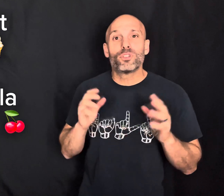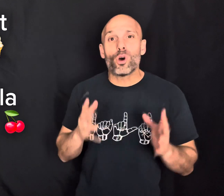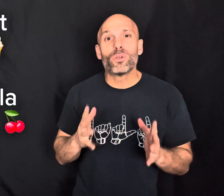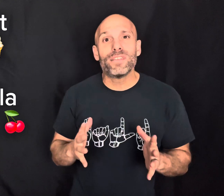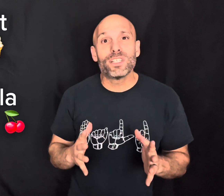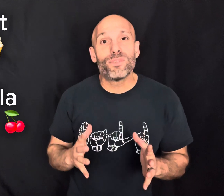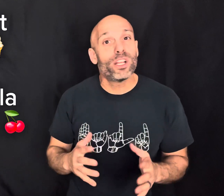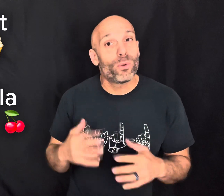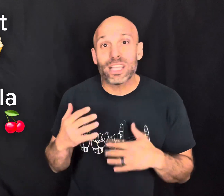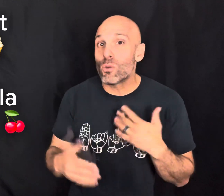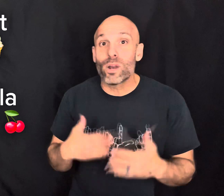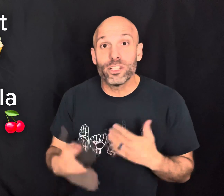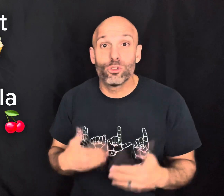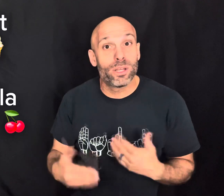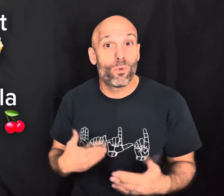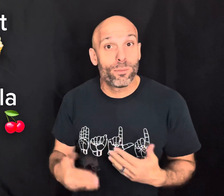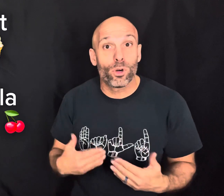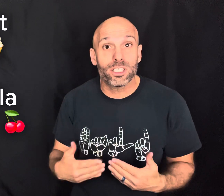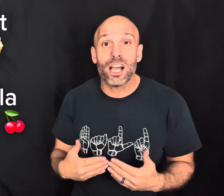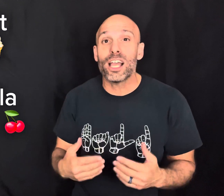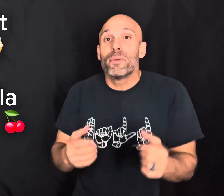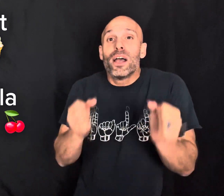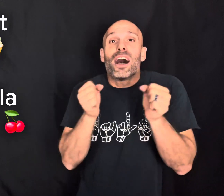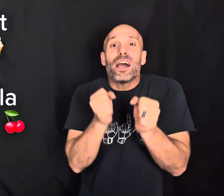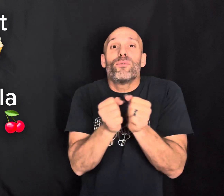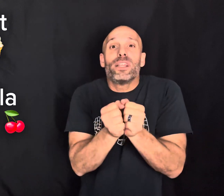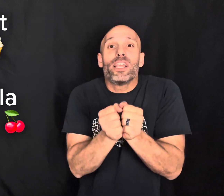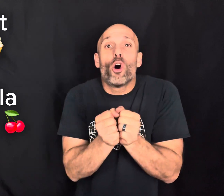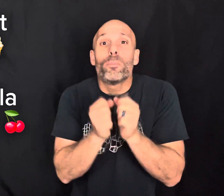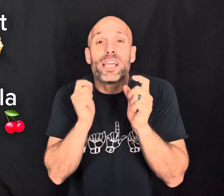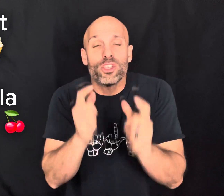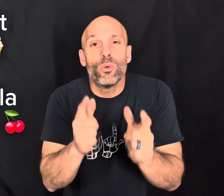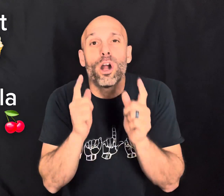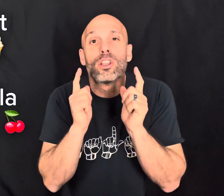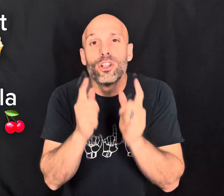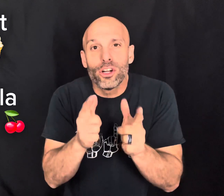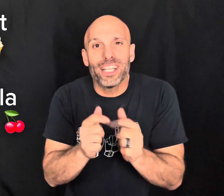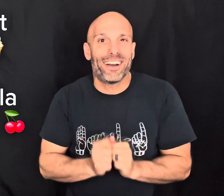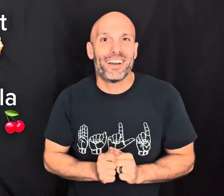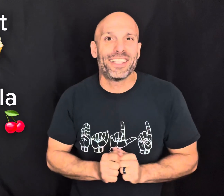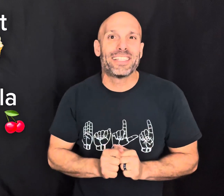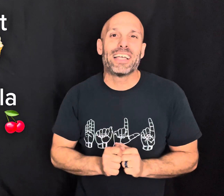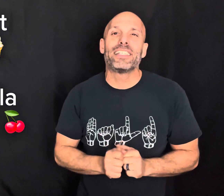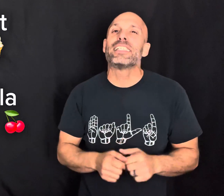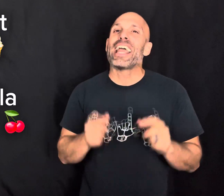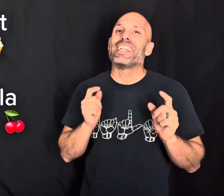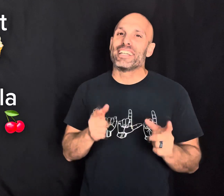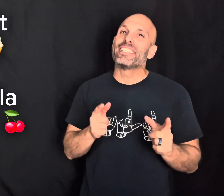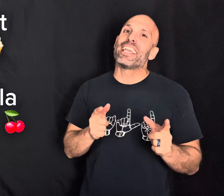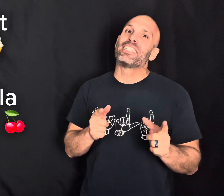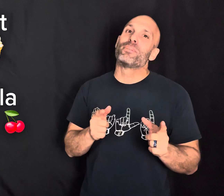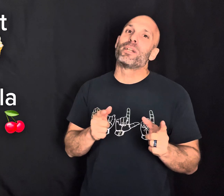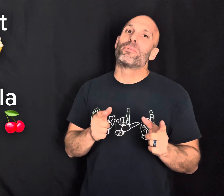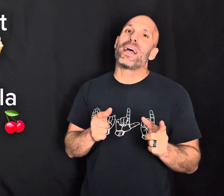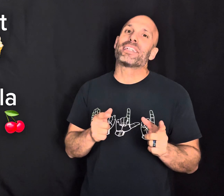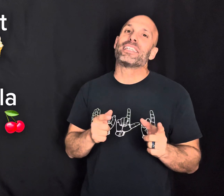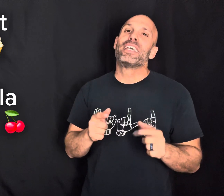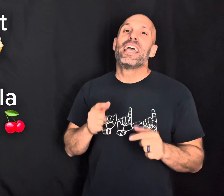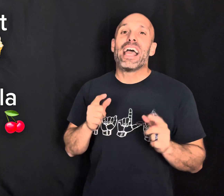Don't leave this video without running through them one more time. I really hope that you are learning on these lessons, and it does take a little bit of practice. And if